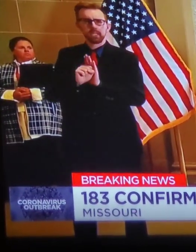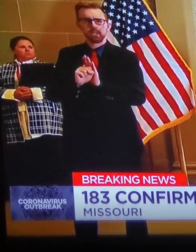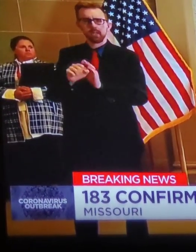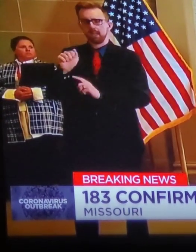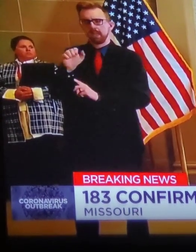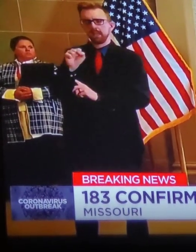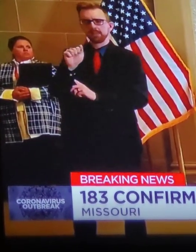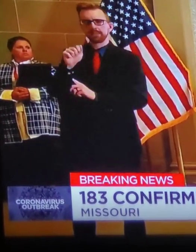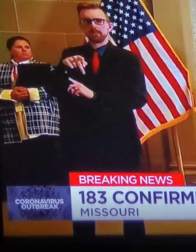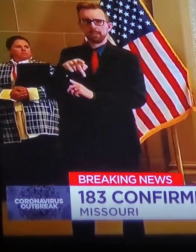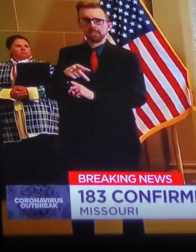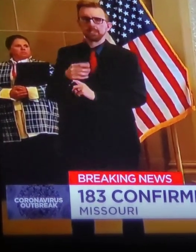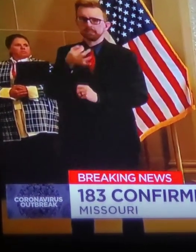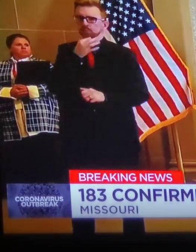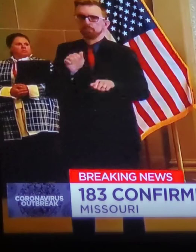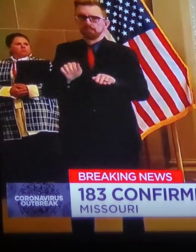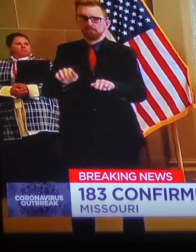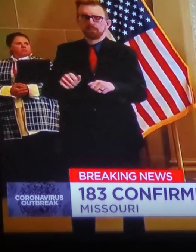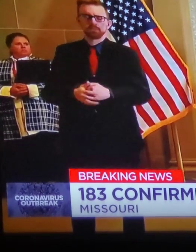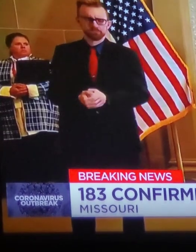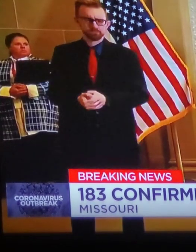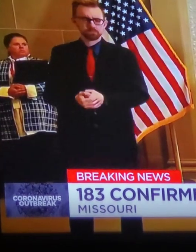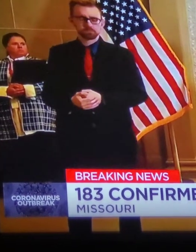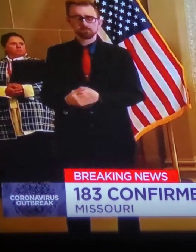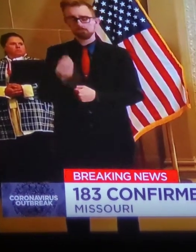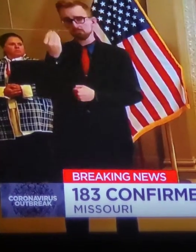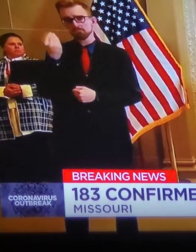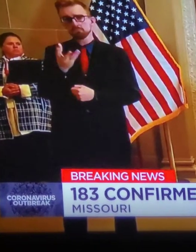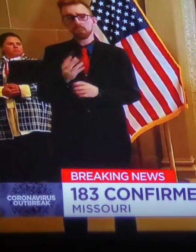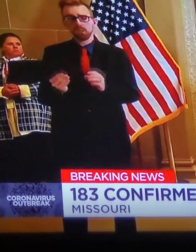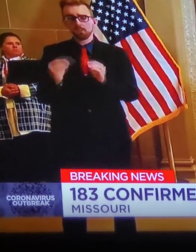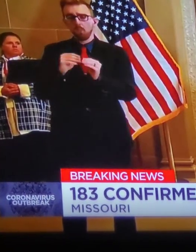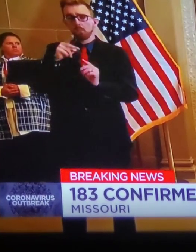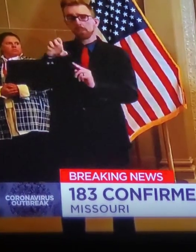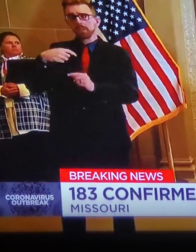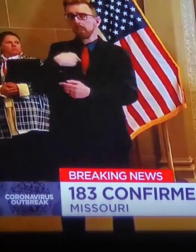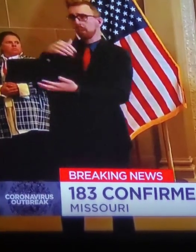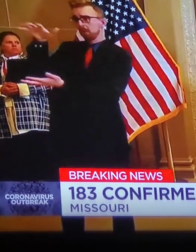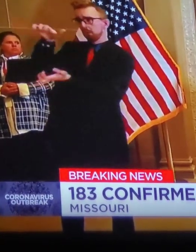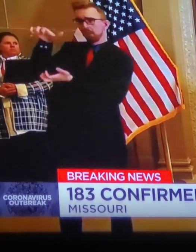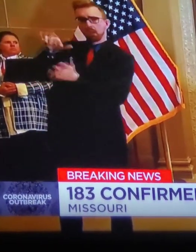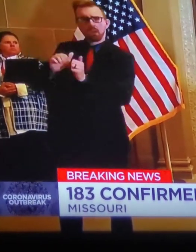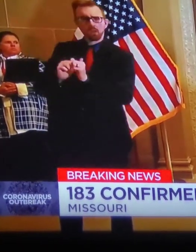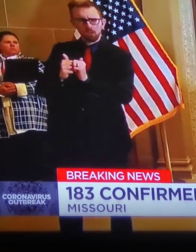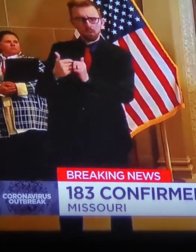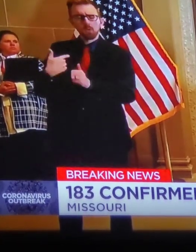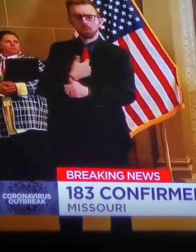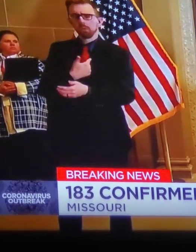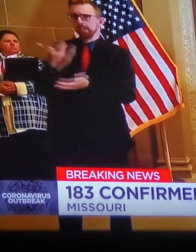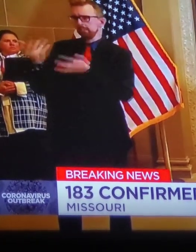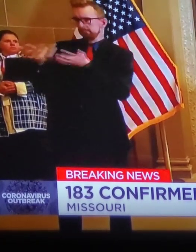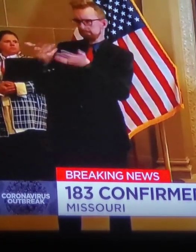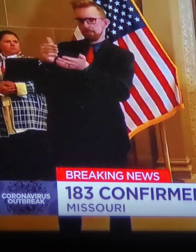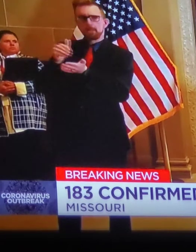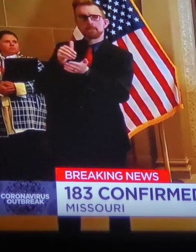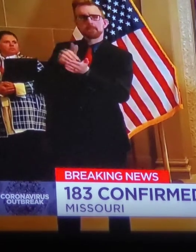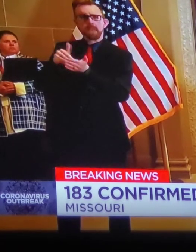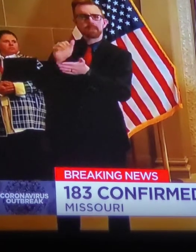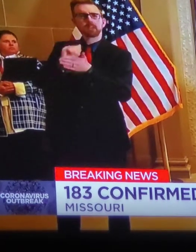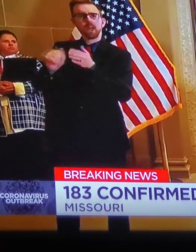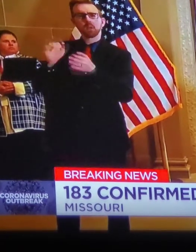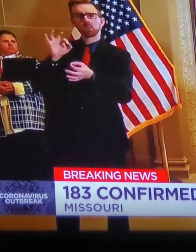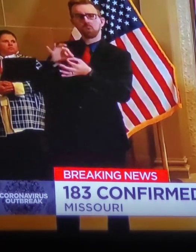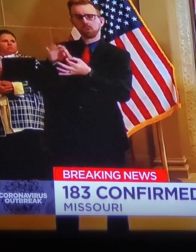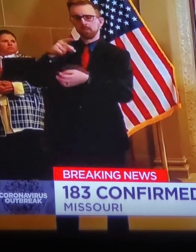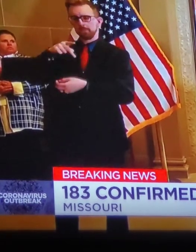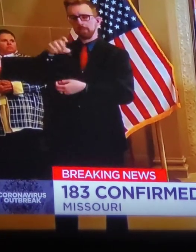as possible. Now, here's what we're doing to acquire more PPE. We're currently working to procure millions of dollars worth of